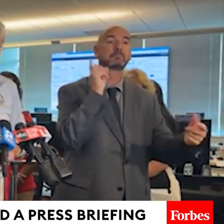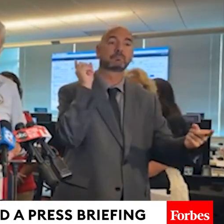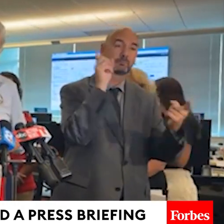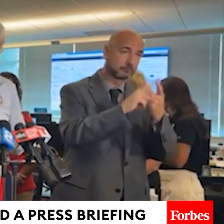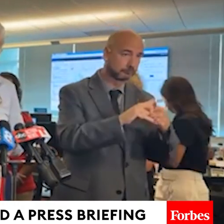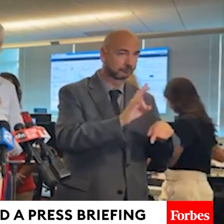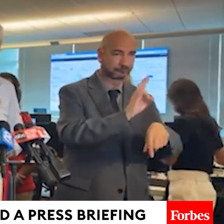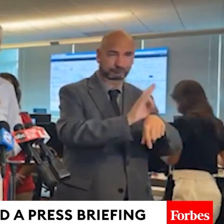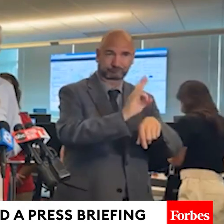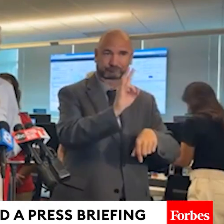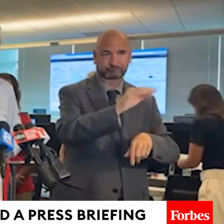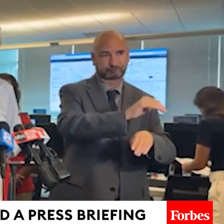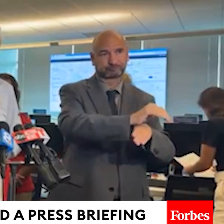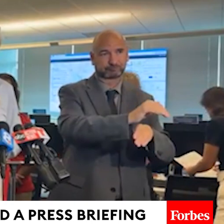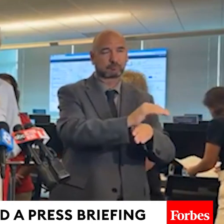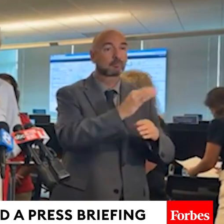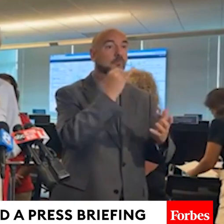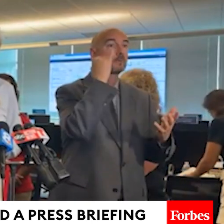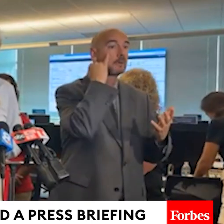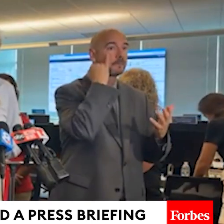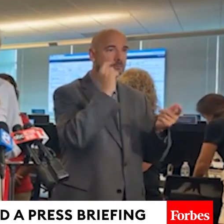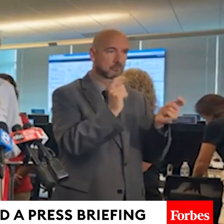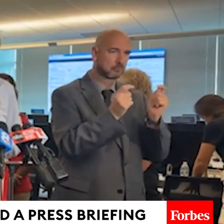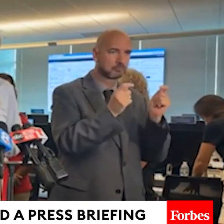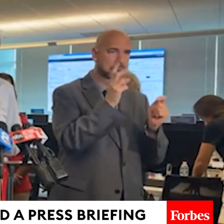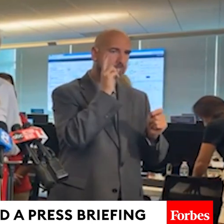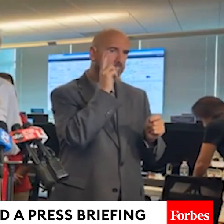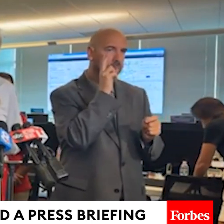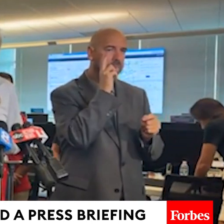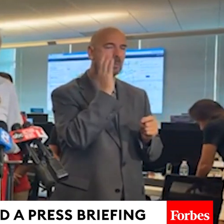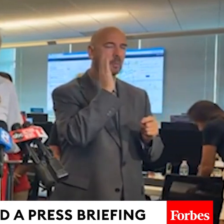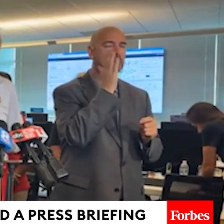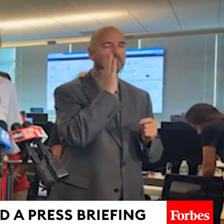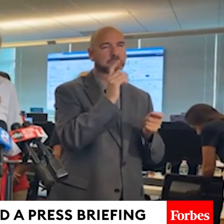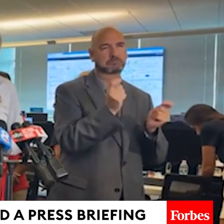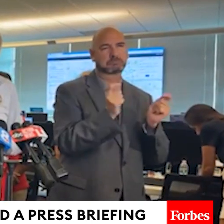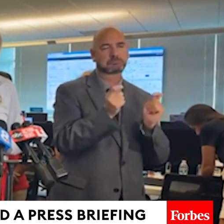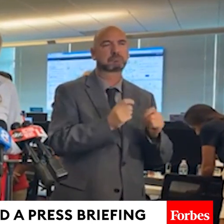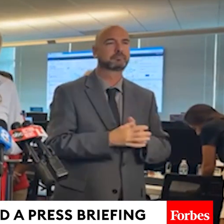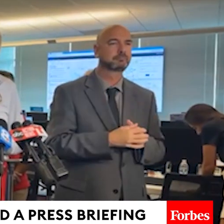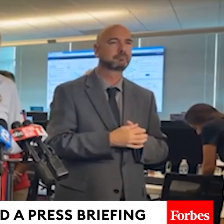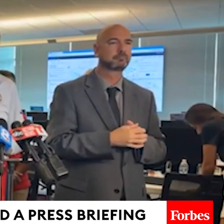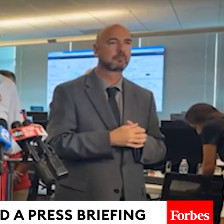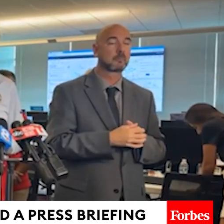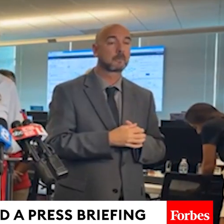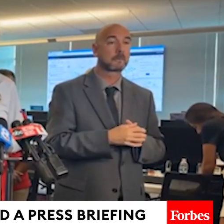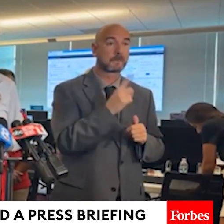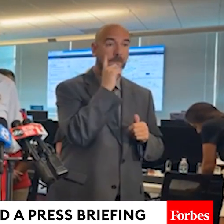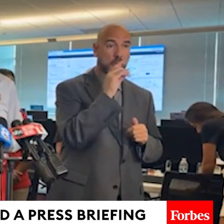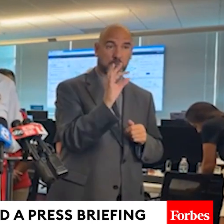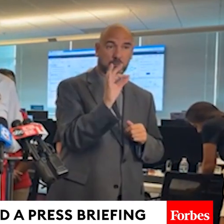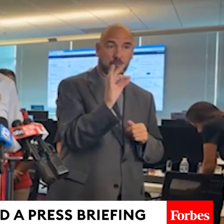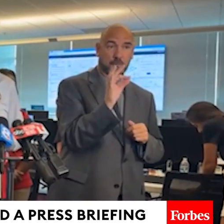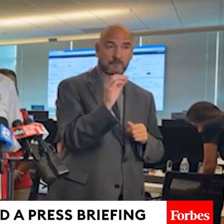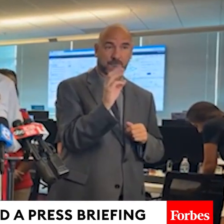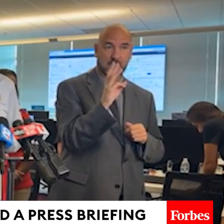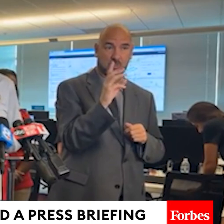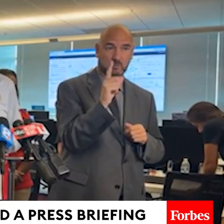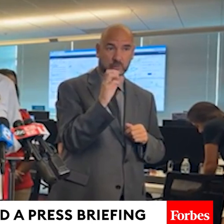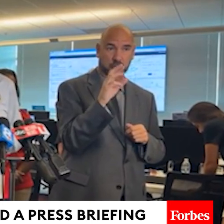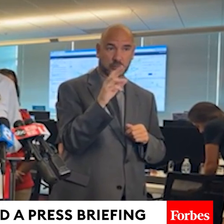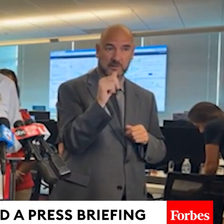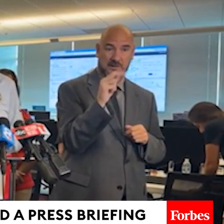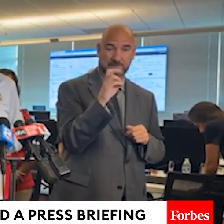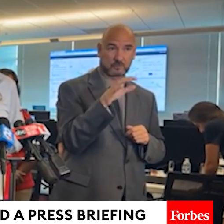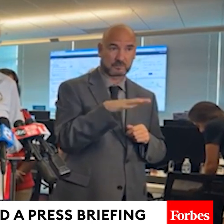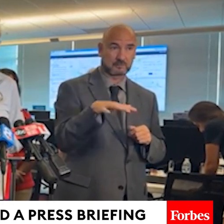until, if we need to adjust those hours, we'll be more than happy to. For the Fowler Avenue community, it's going to